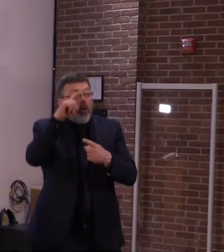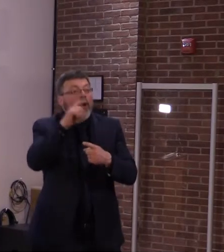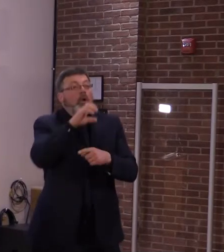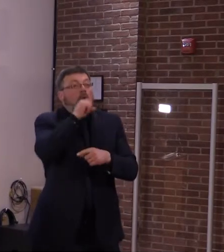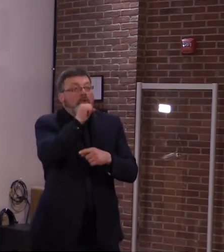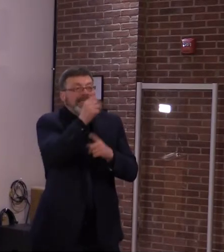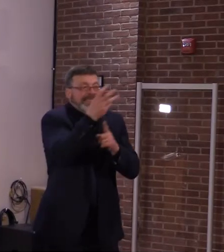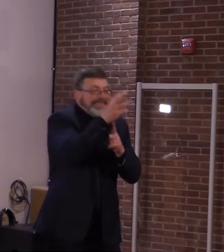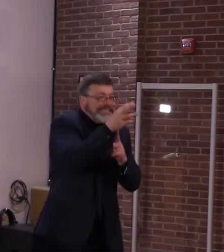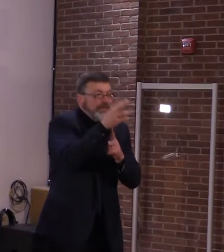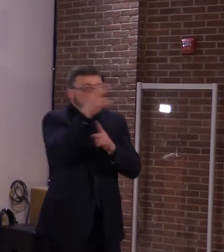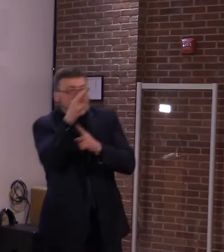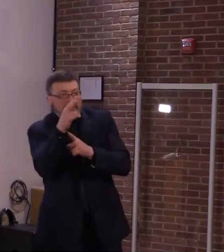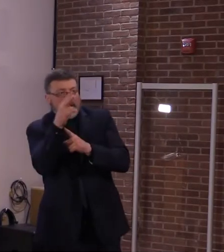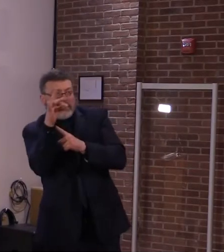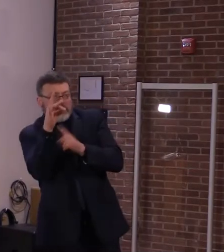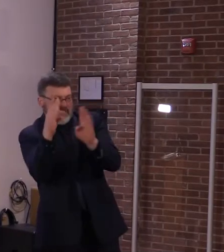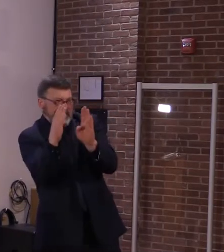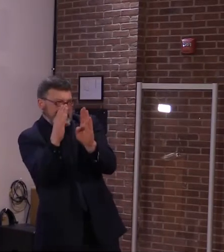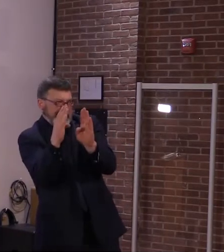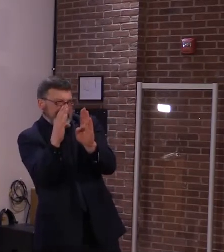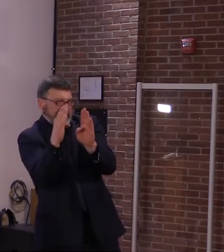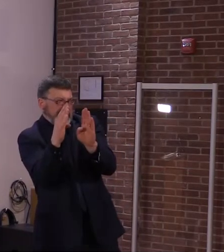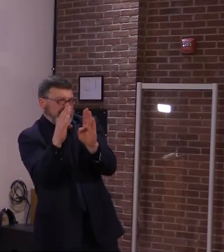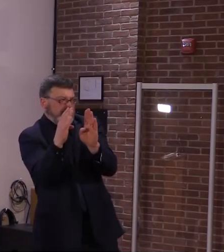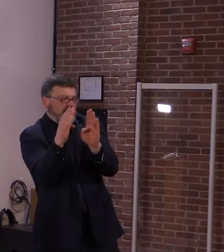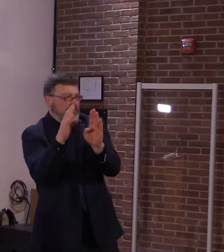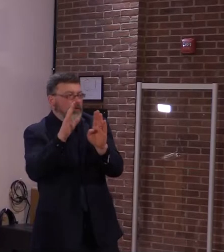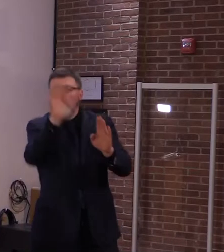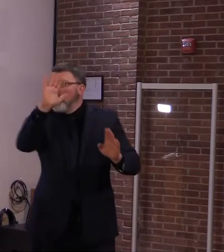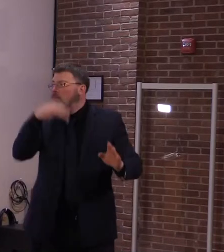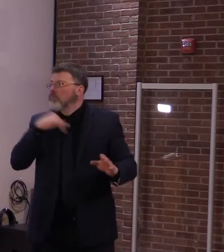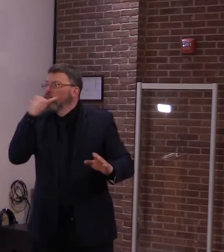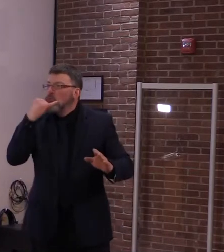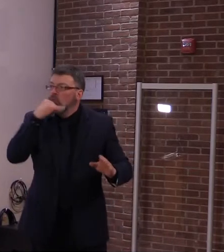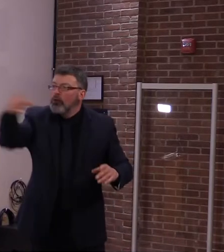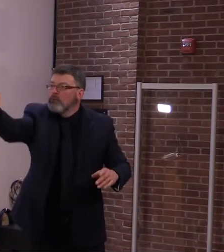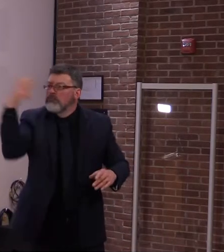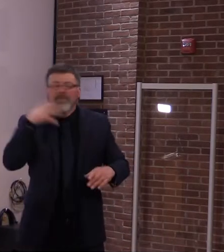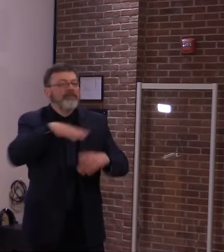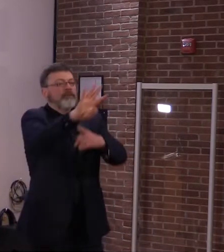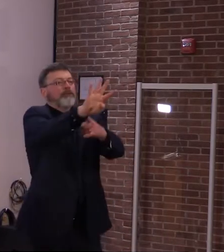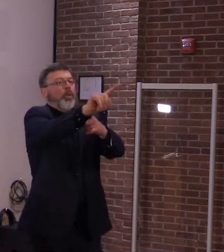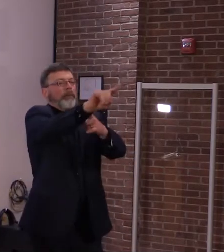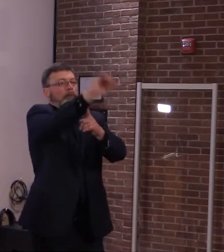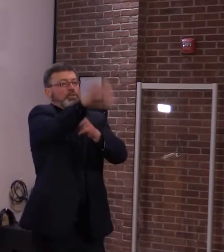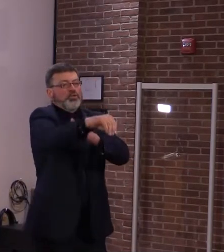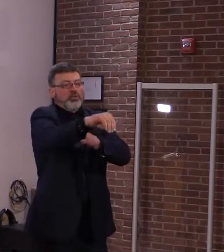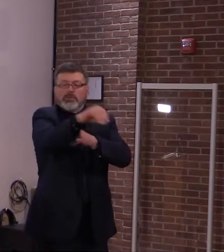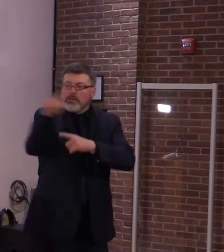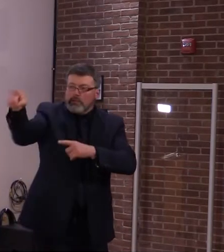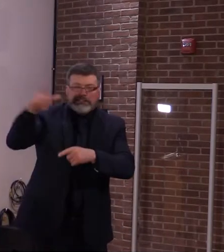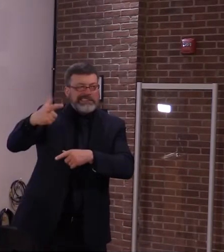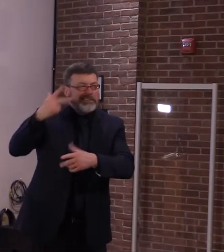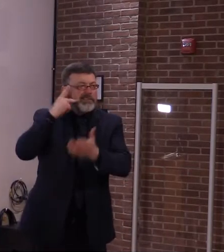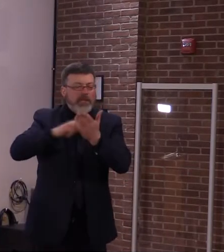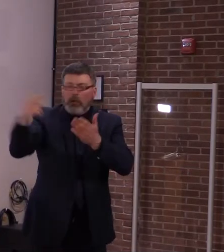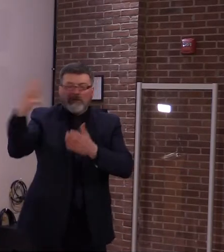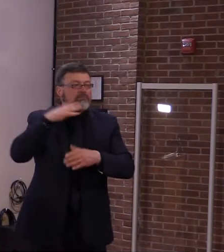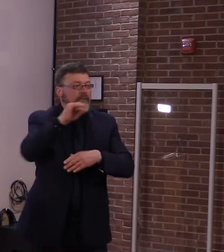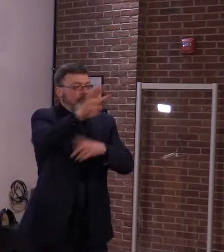41% range of them. And then in the next strata? I'm sorry, Dr. Levine, it's 50%